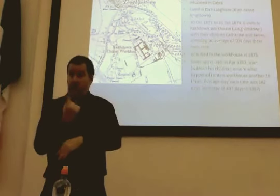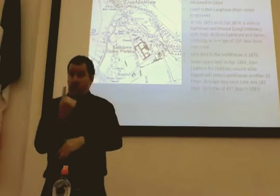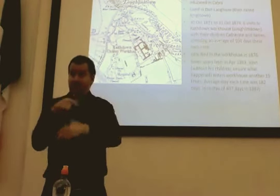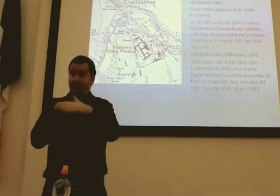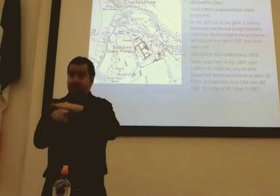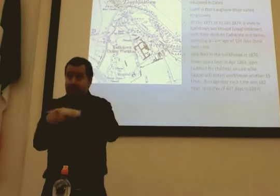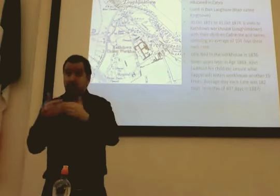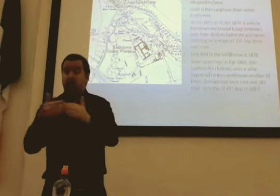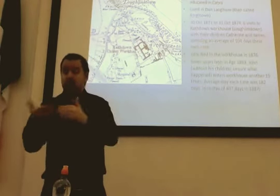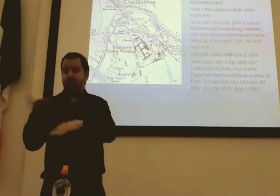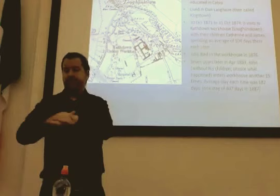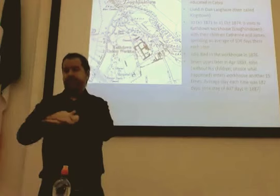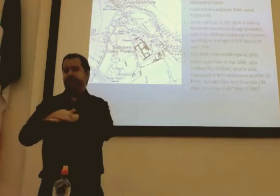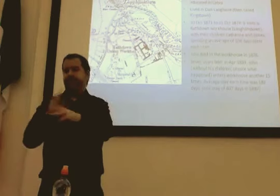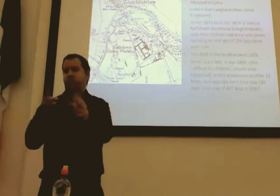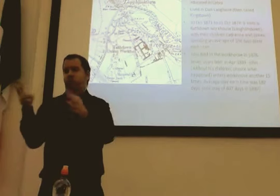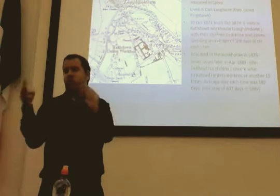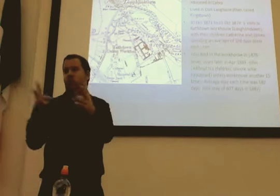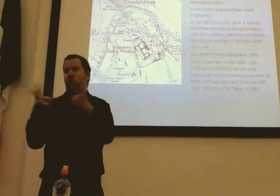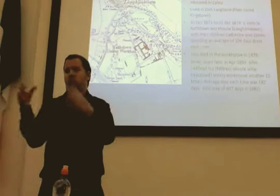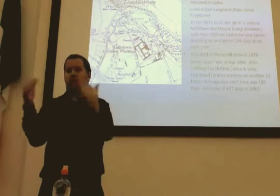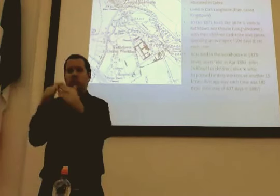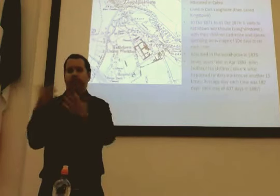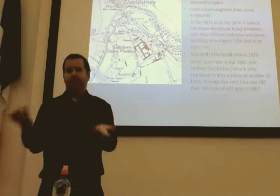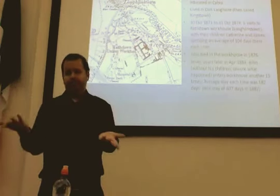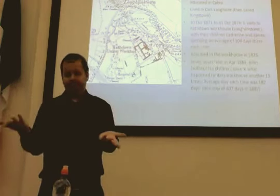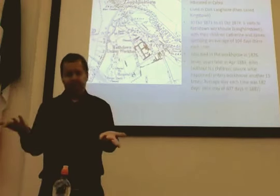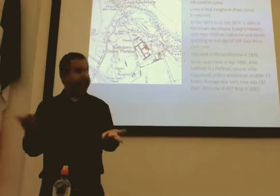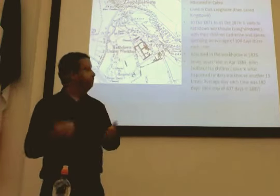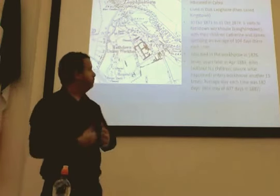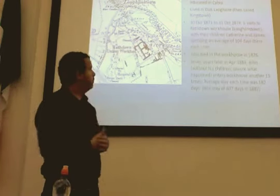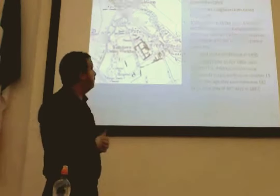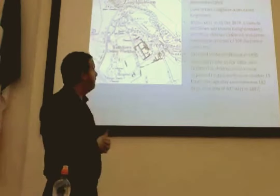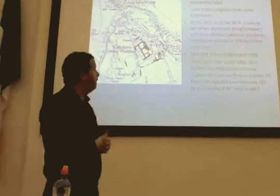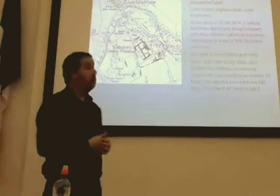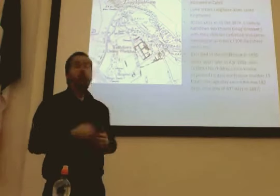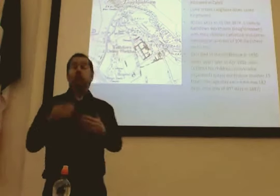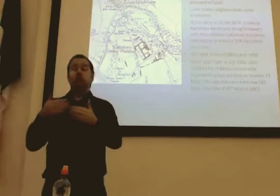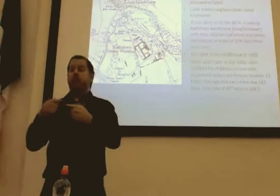wife, Julia, went in by herself and died in the workhouse.